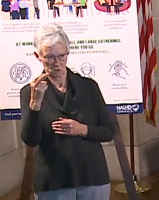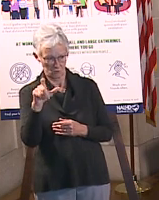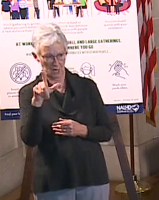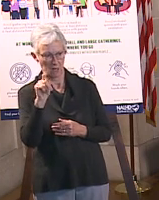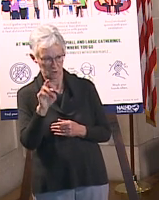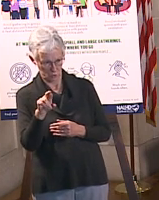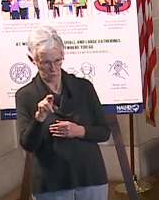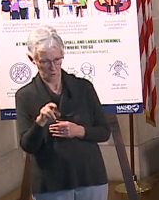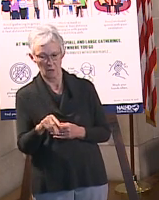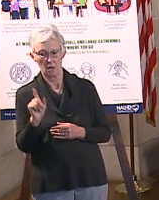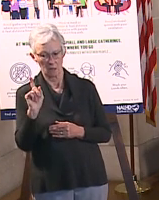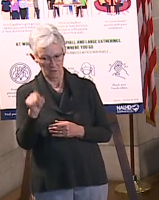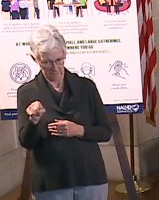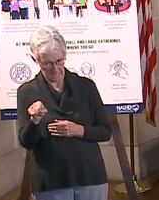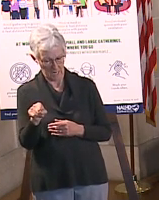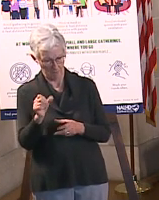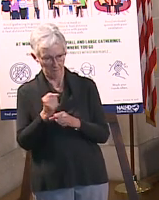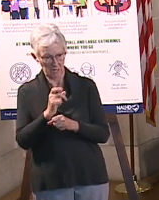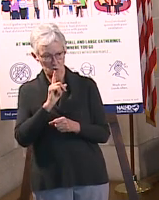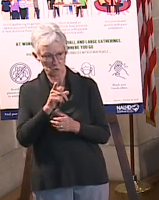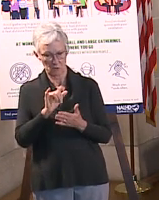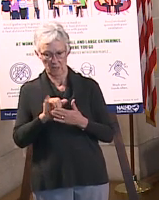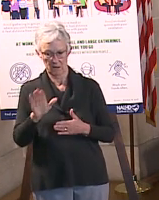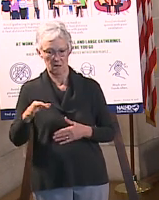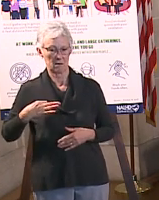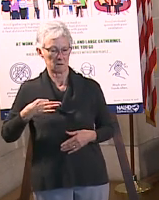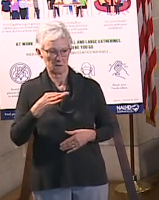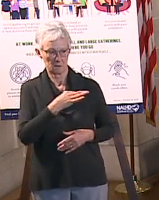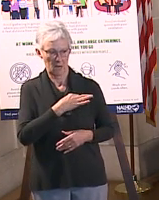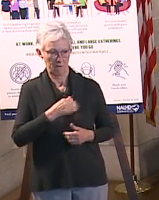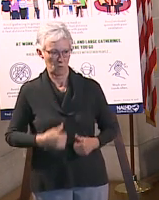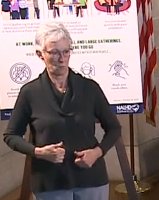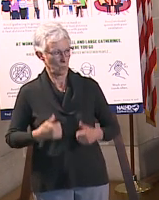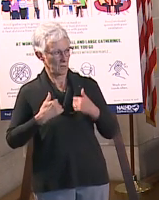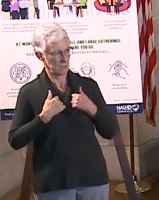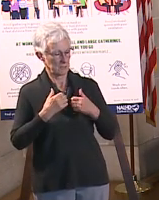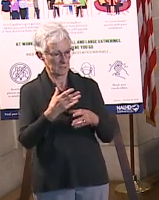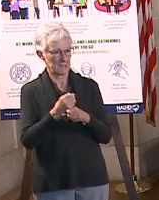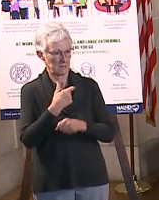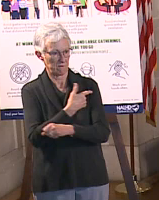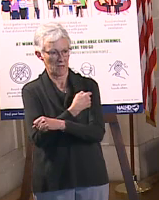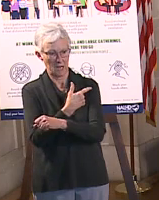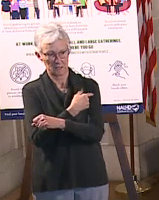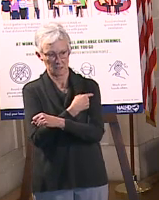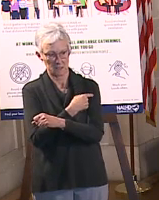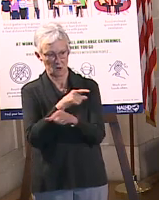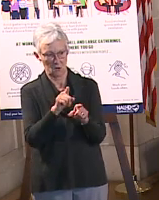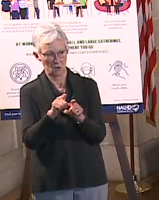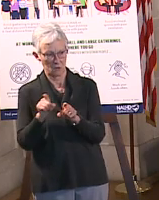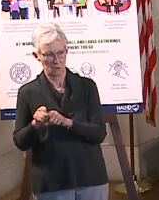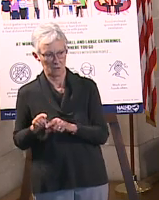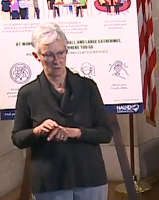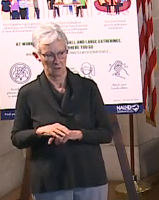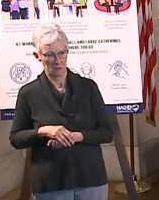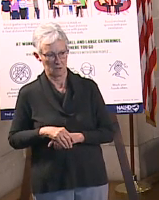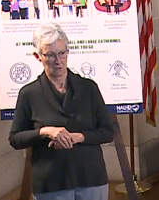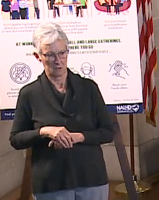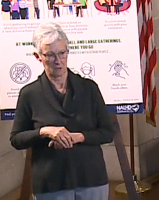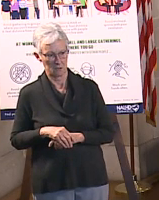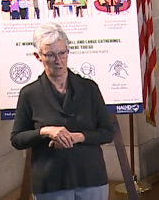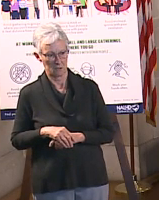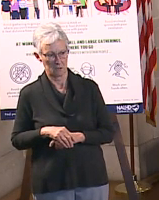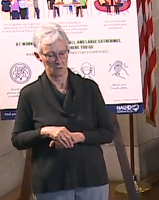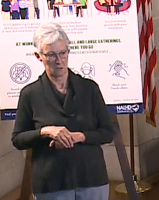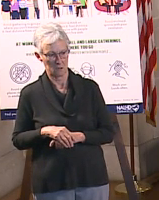the populations, being able to get their staff and residents vaccinated as well. And Angie, you got something on that? Yeah. You want to come